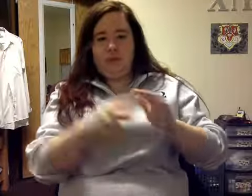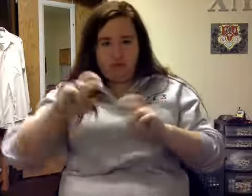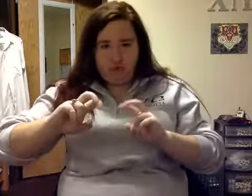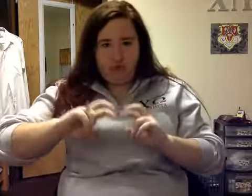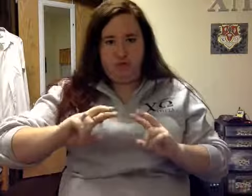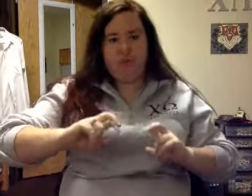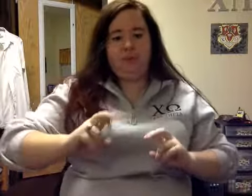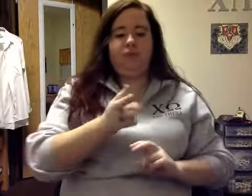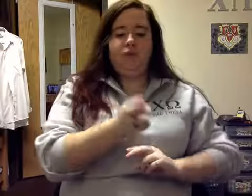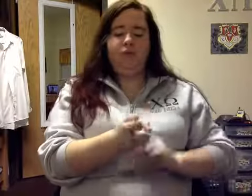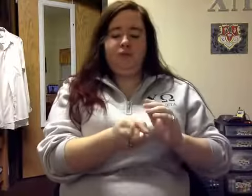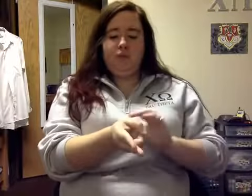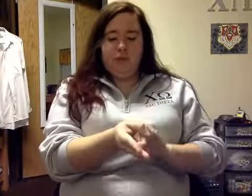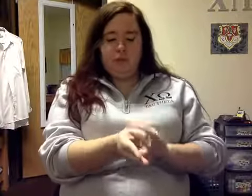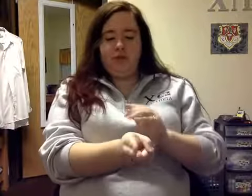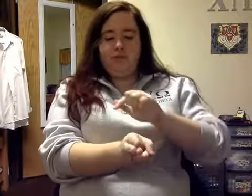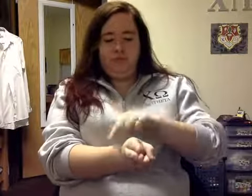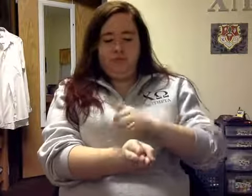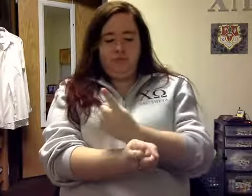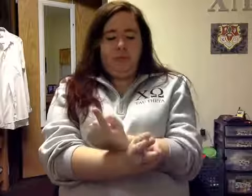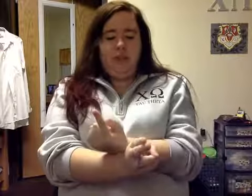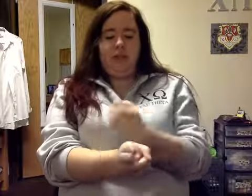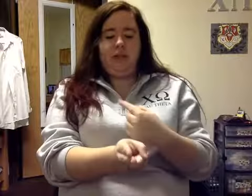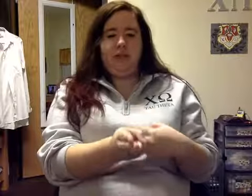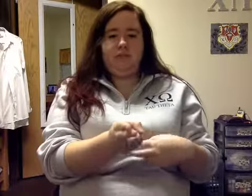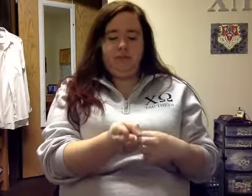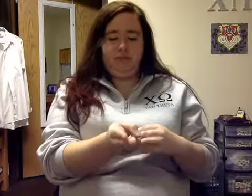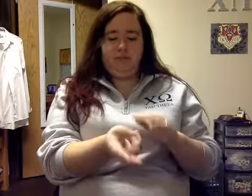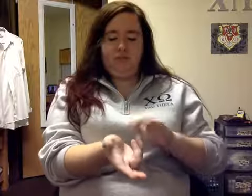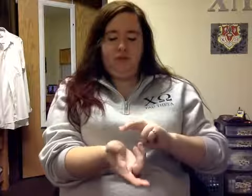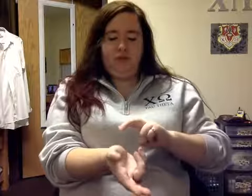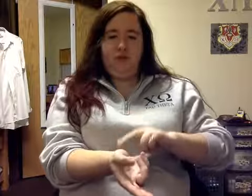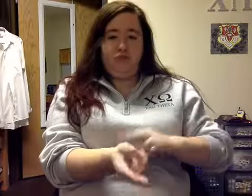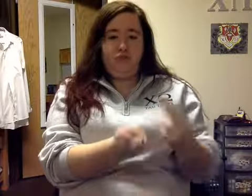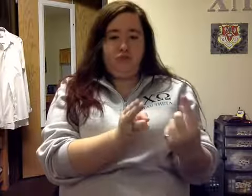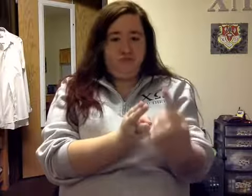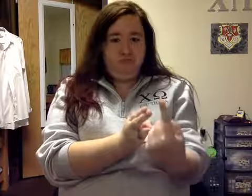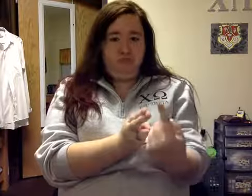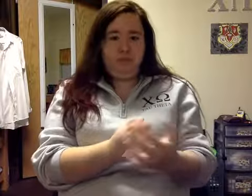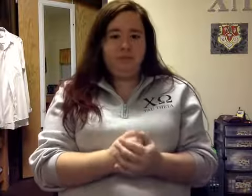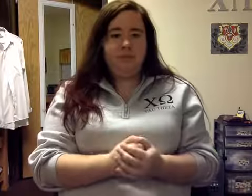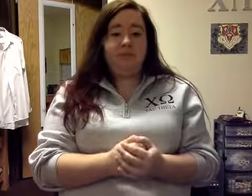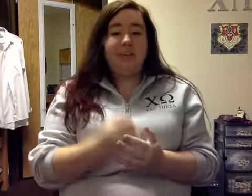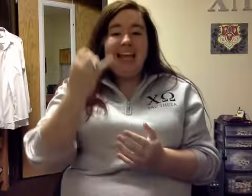very modest and very private. If the doctor does remove any tissue during these